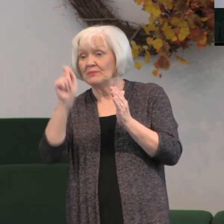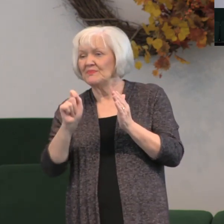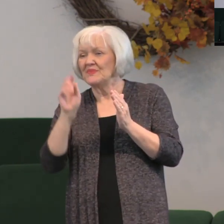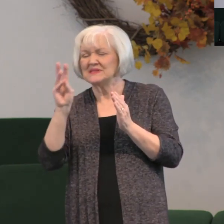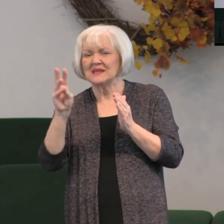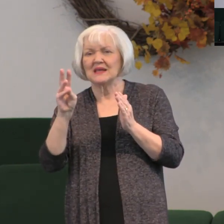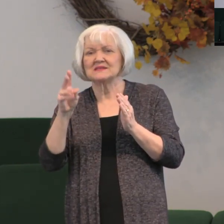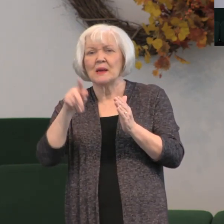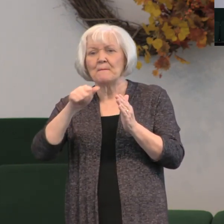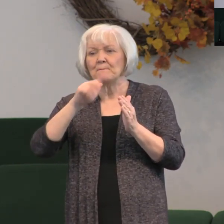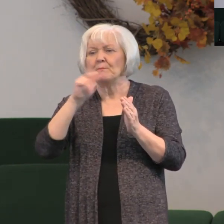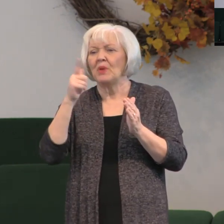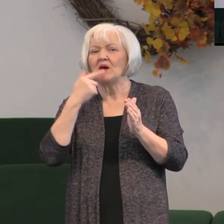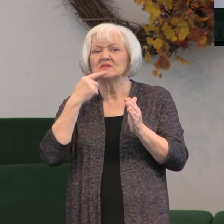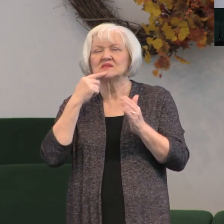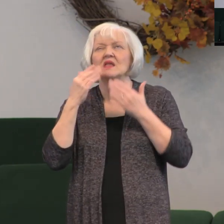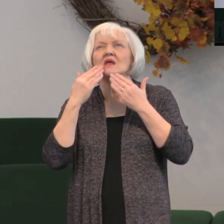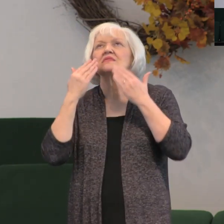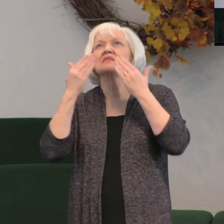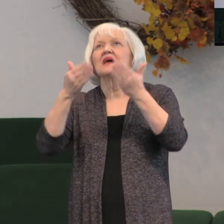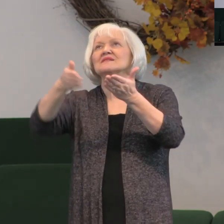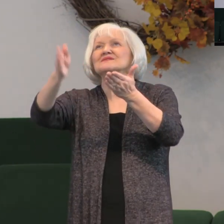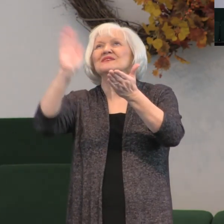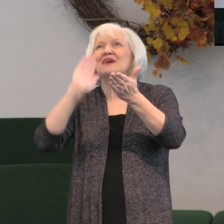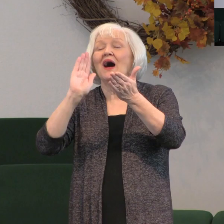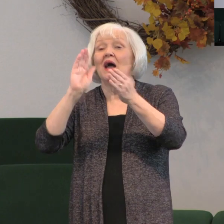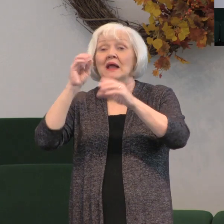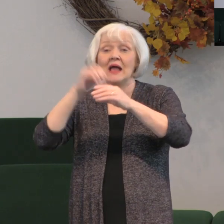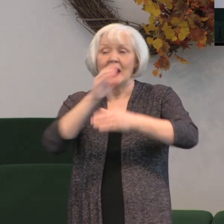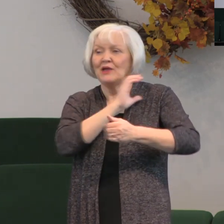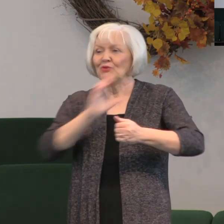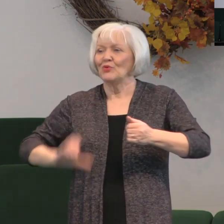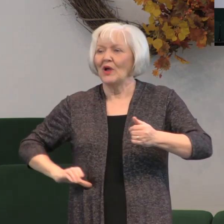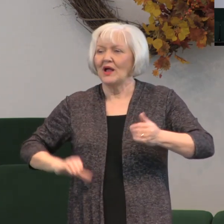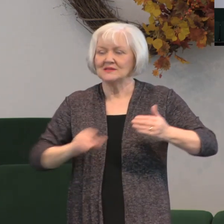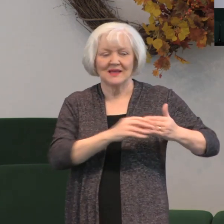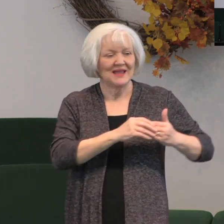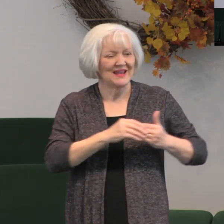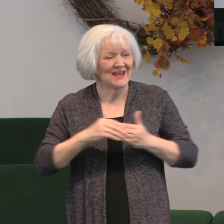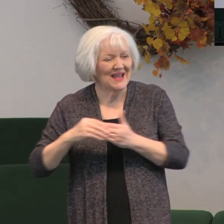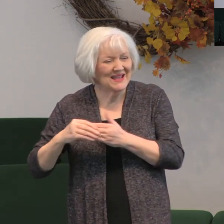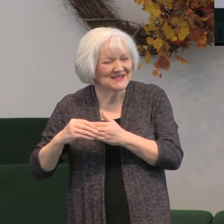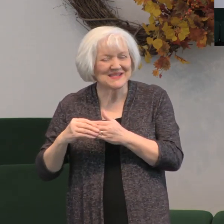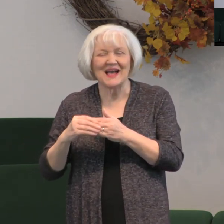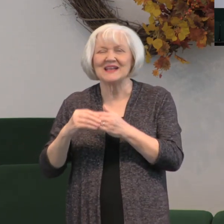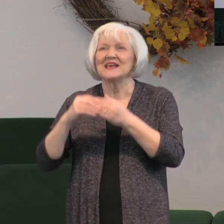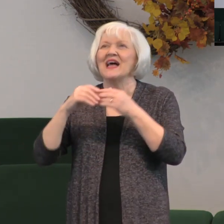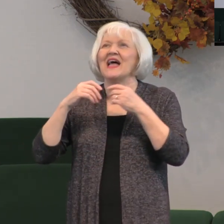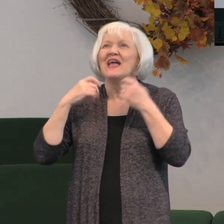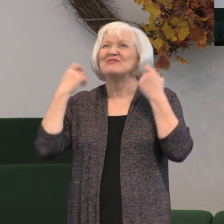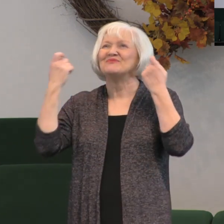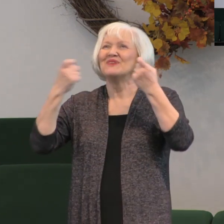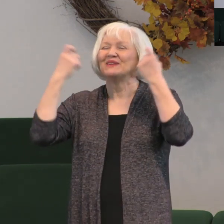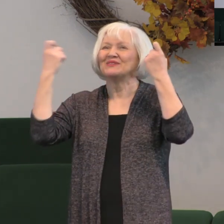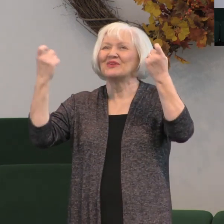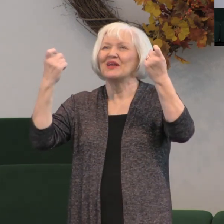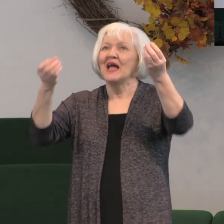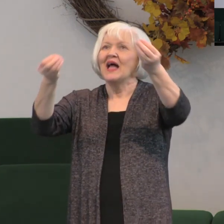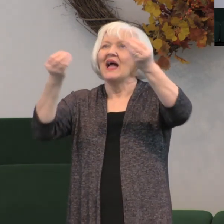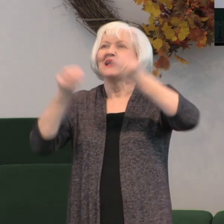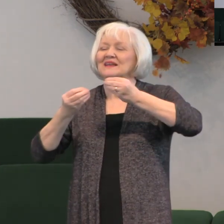thanks be to God who in Christ always leads us in triumphal procession and through us spreads the fragrance of the